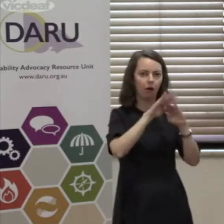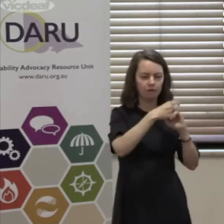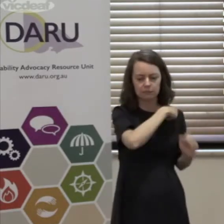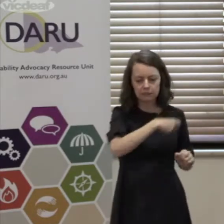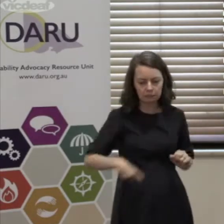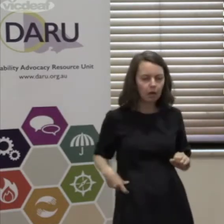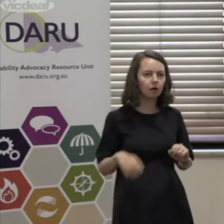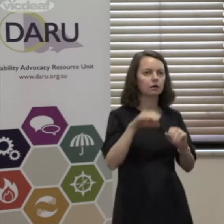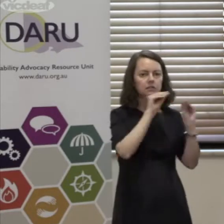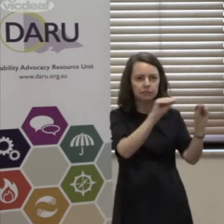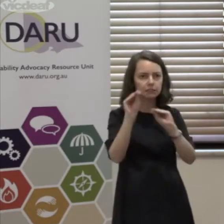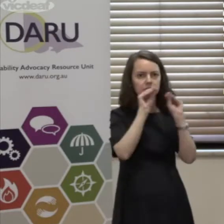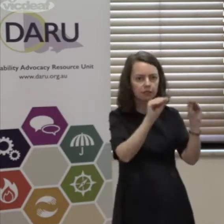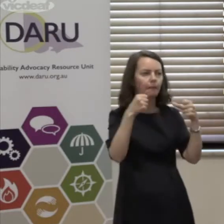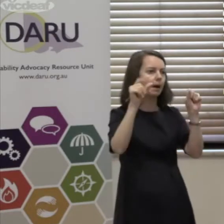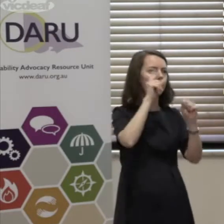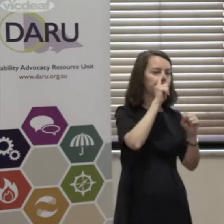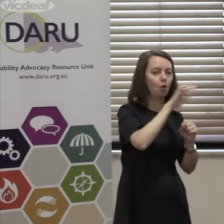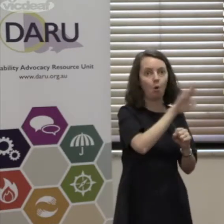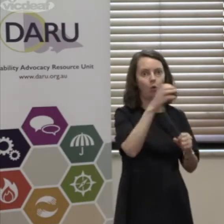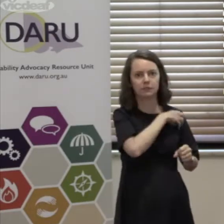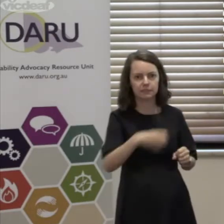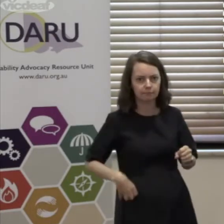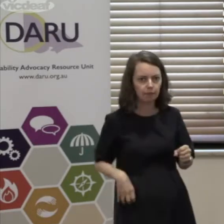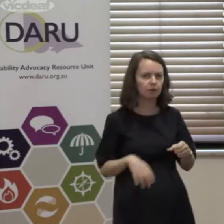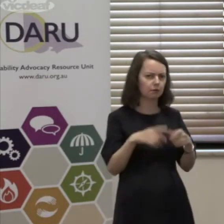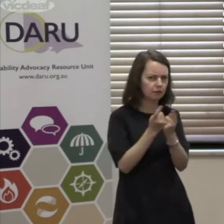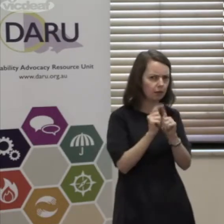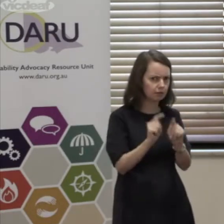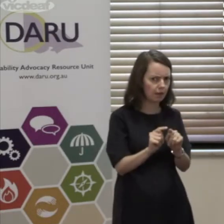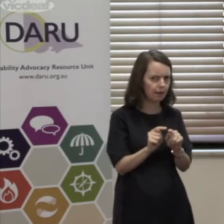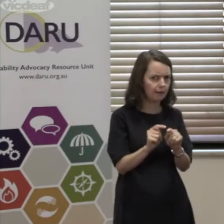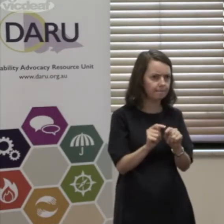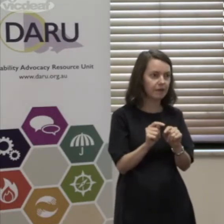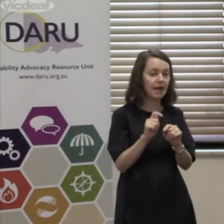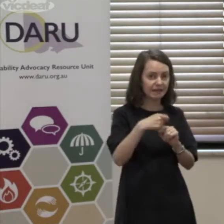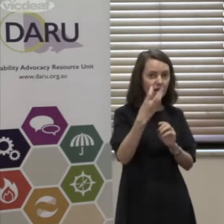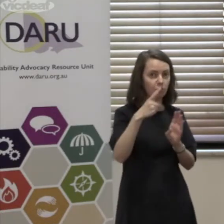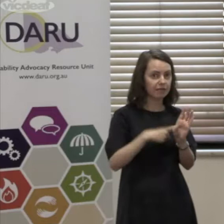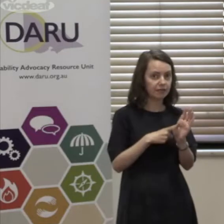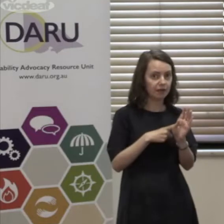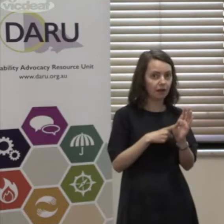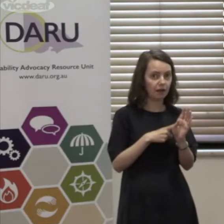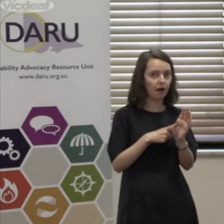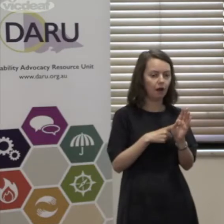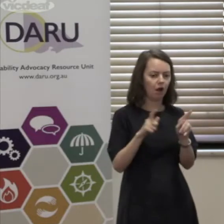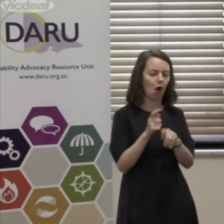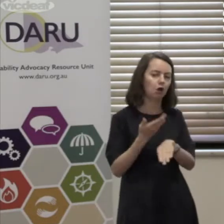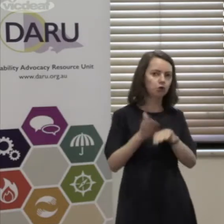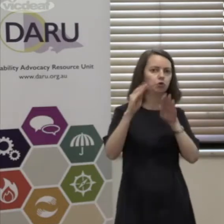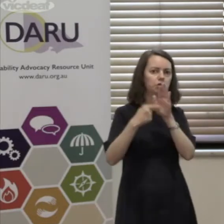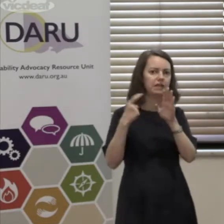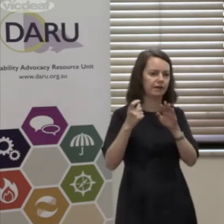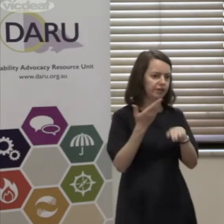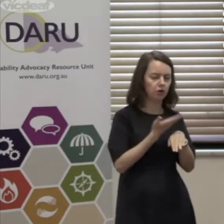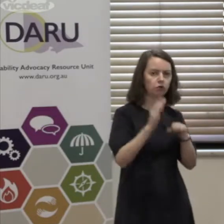10 years' time or 15 years' time, we will actually see those differences. But I think the reality is for the next 3 years, it'll be mainly to do with the people with disability who